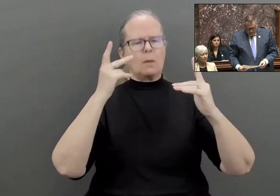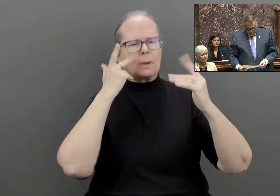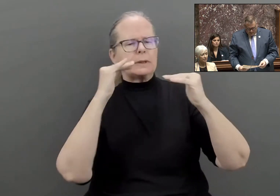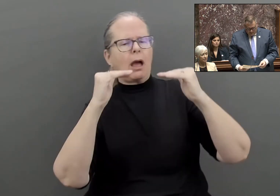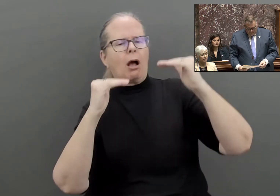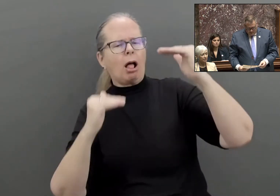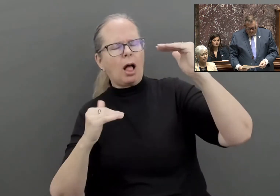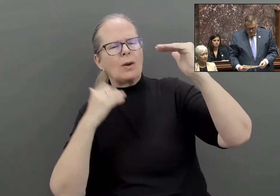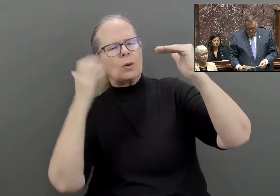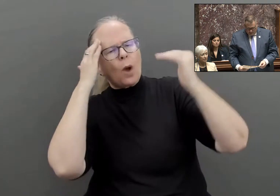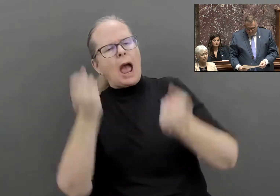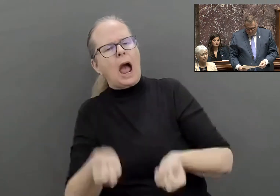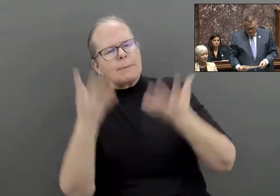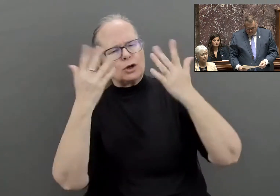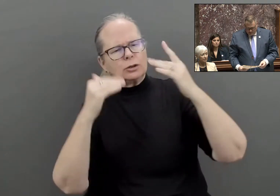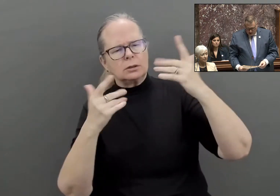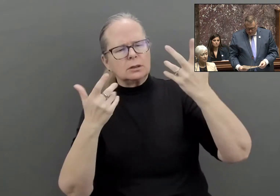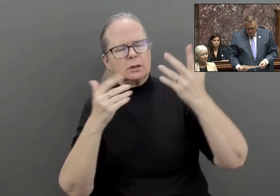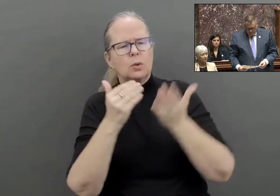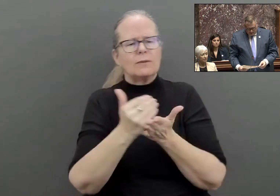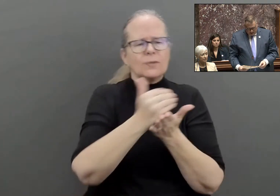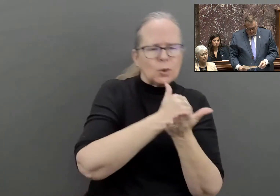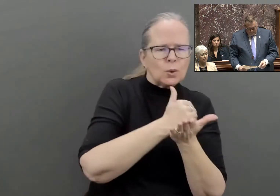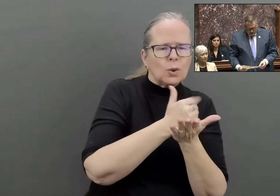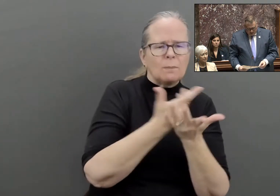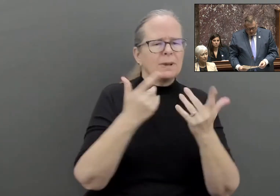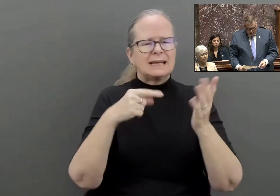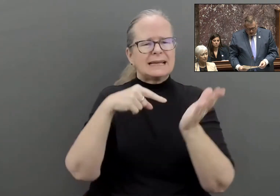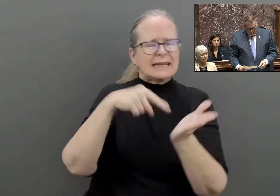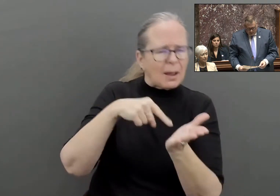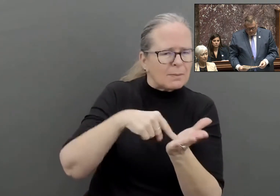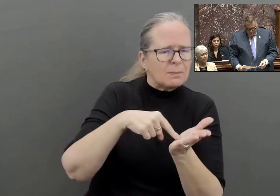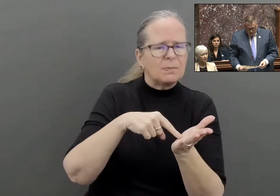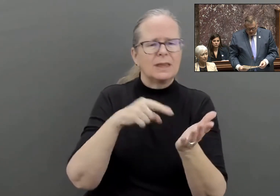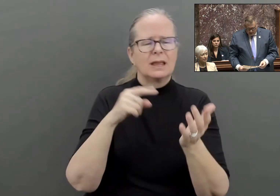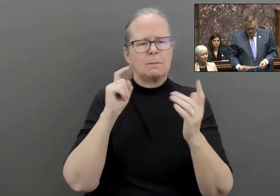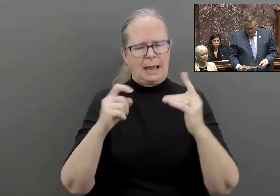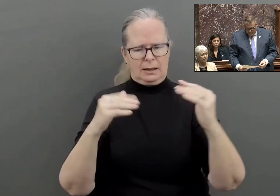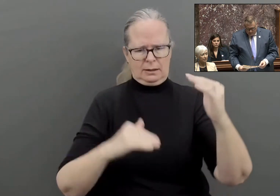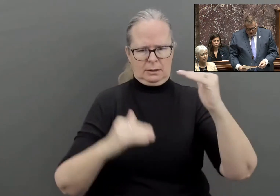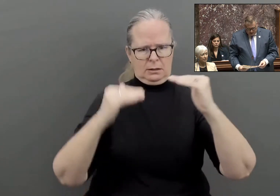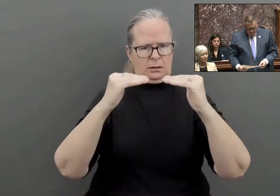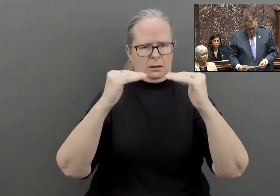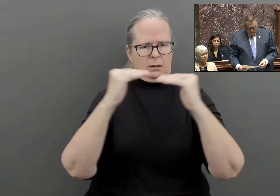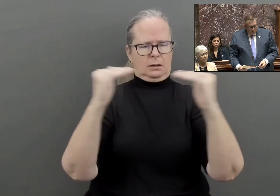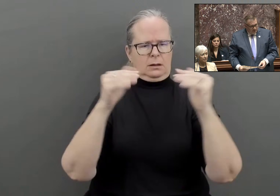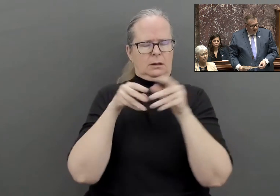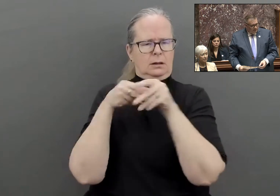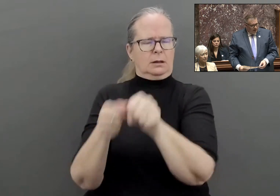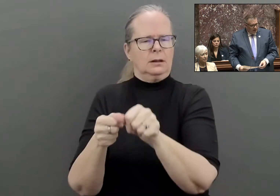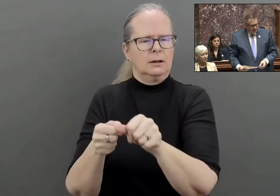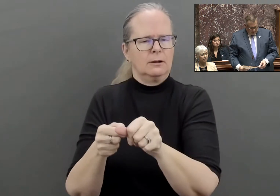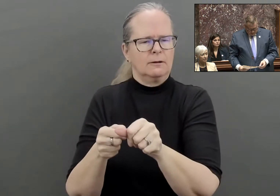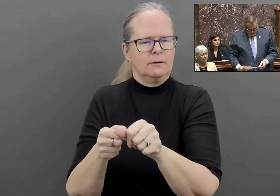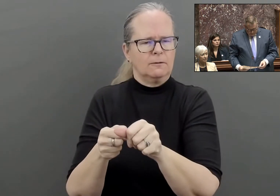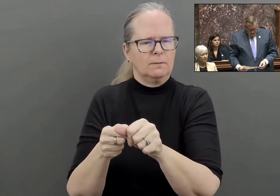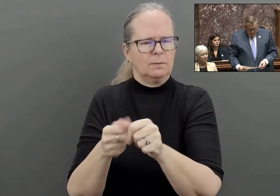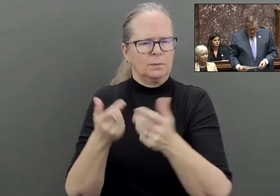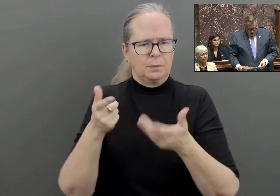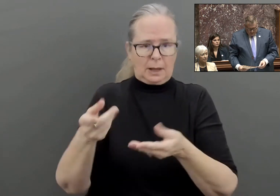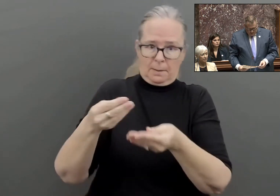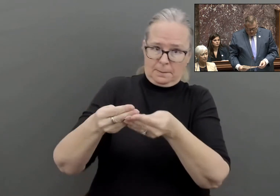the expenditures, or the official opposition has not been provided a factually accurate reflection of the budget for the purposes of main